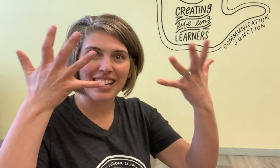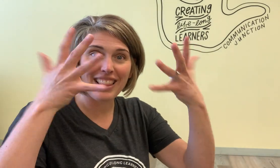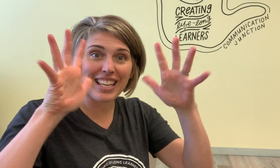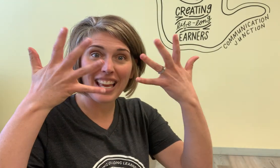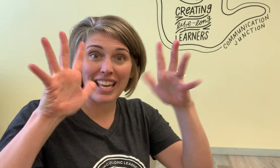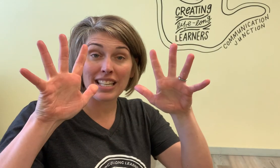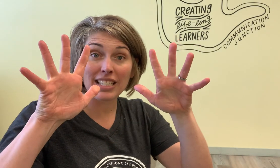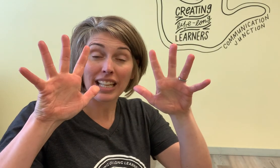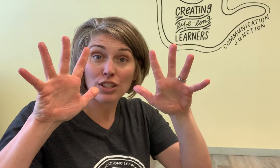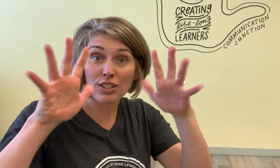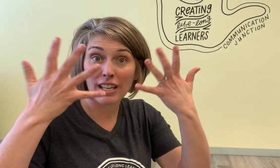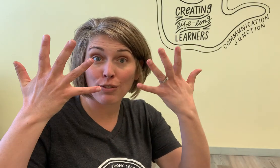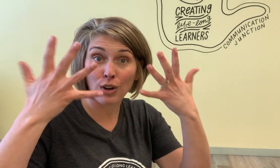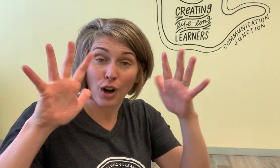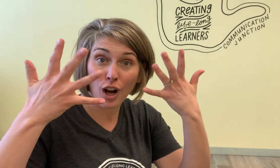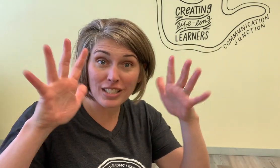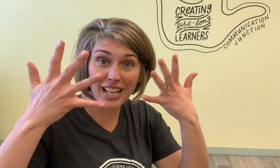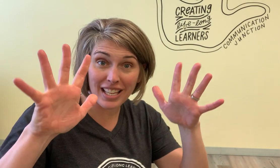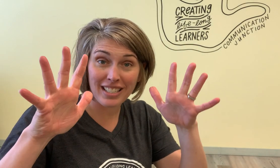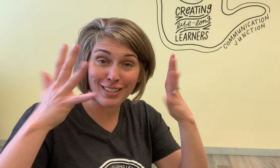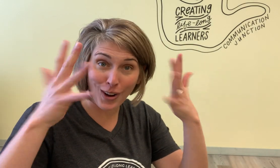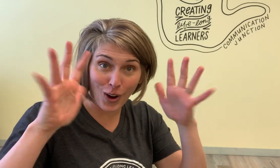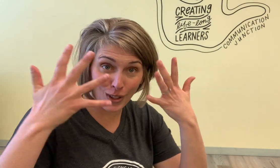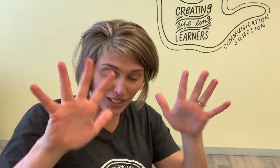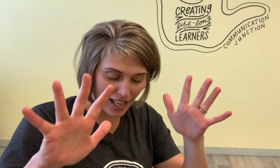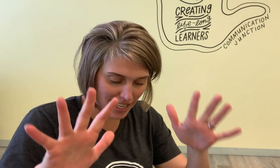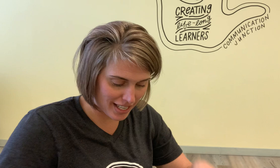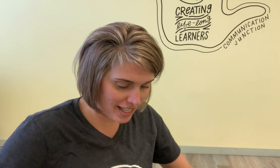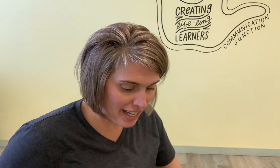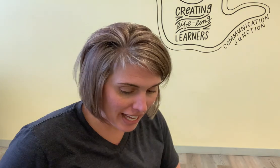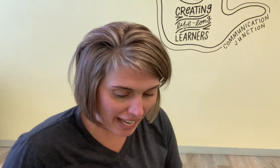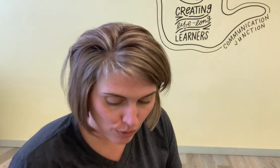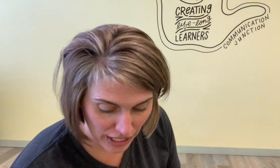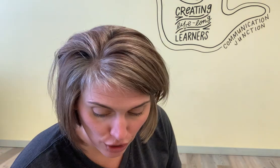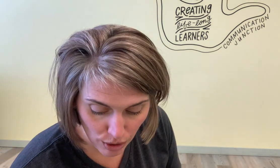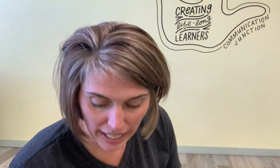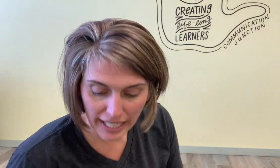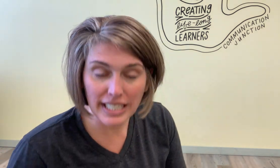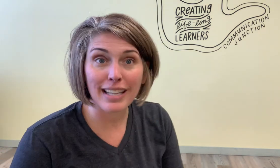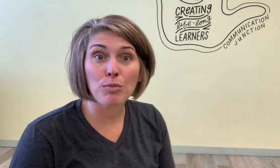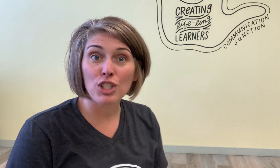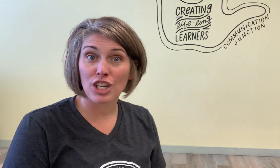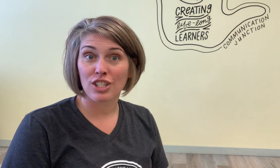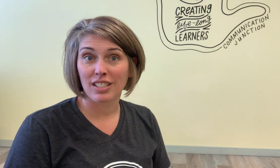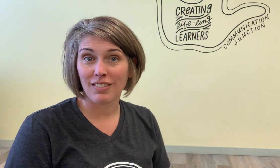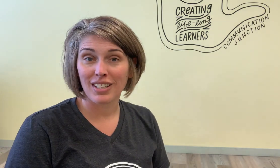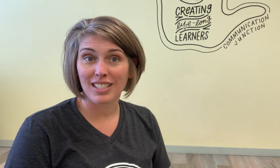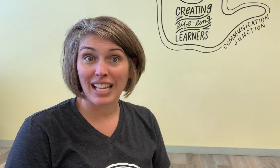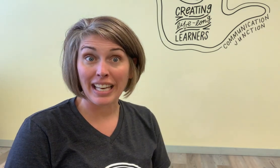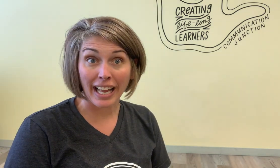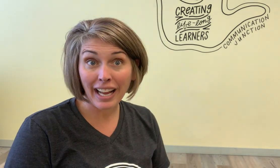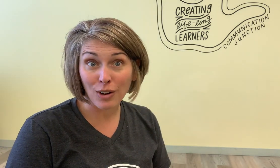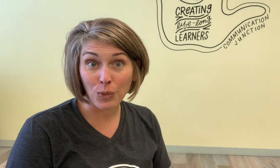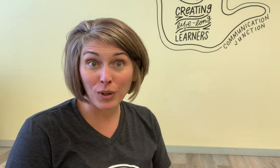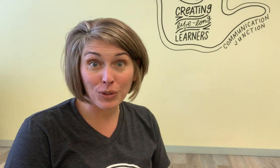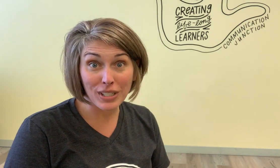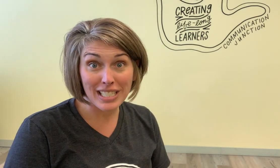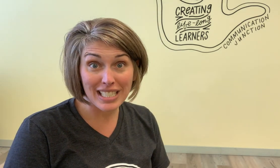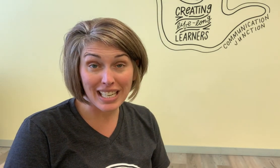The end. That's our sign for all done, all done. And we can use that anytime we change activities. And now we're going to stand